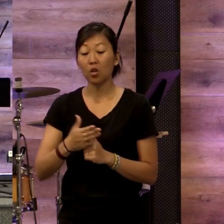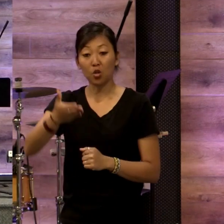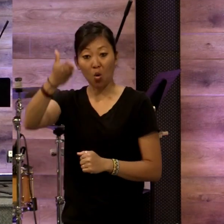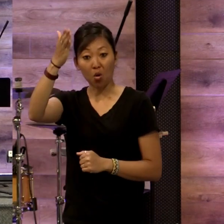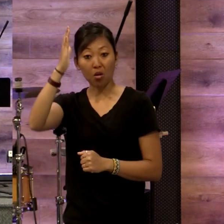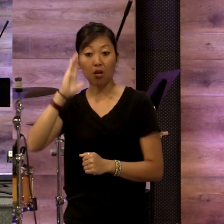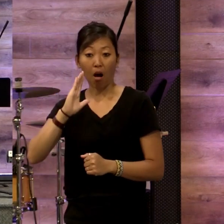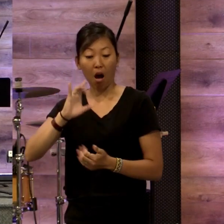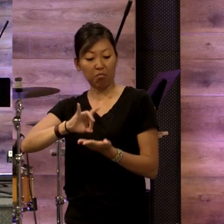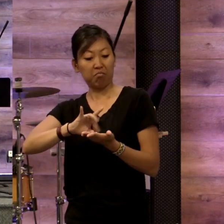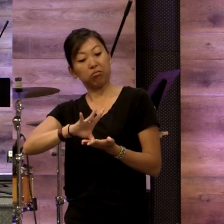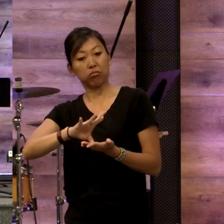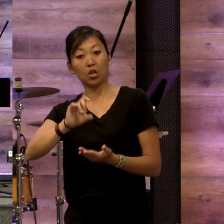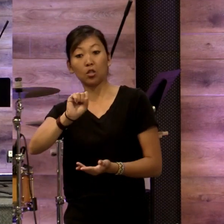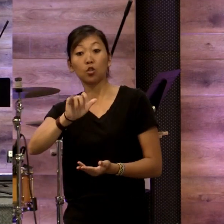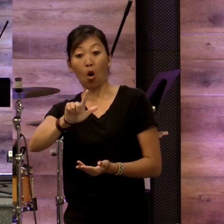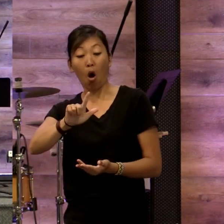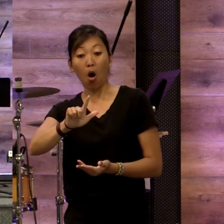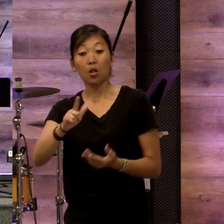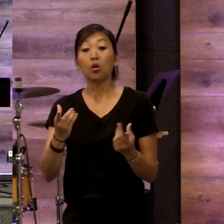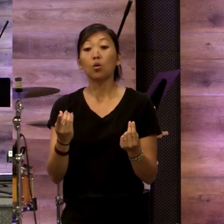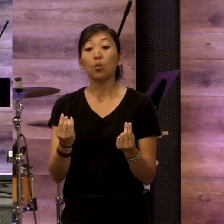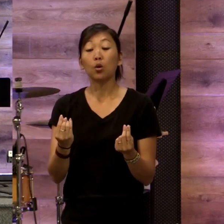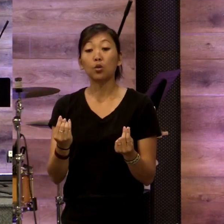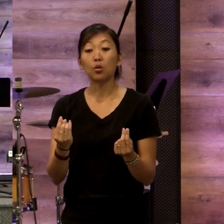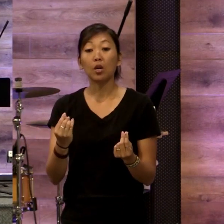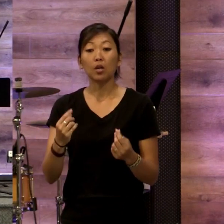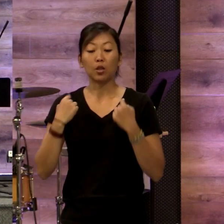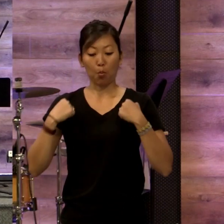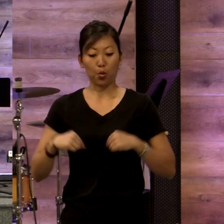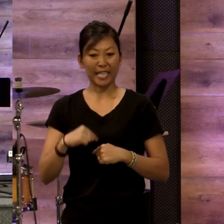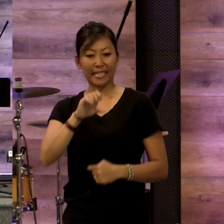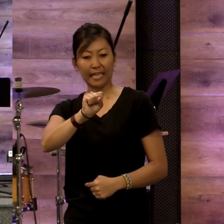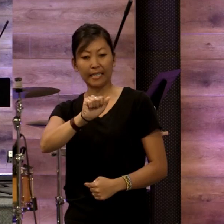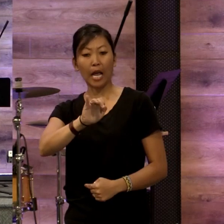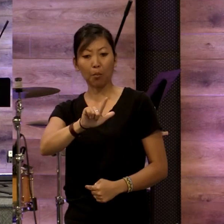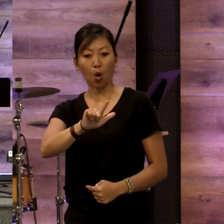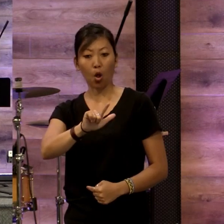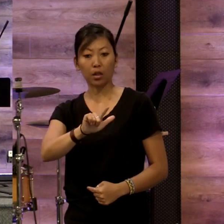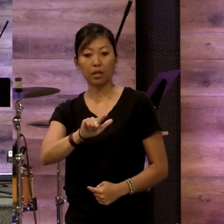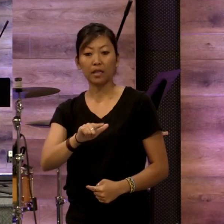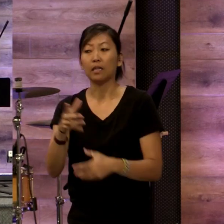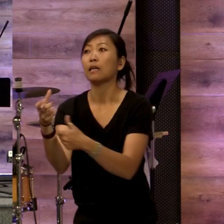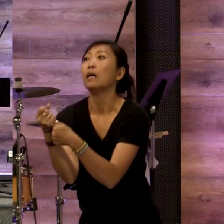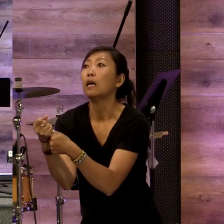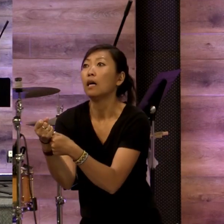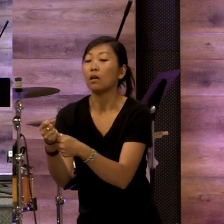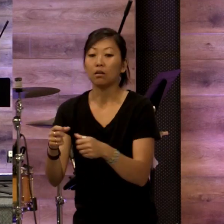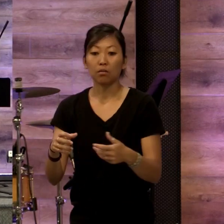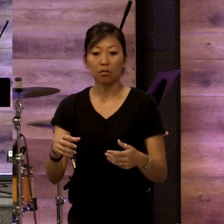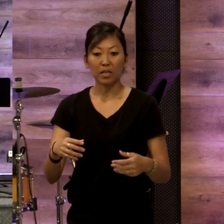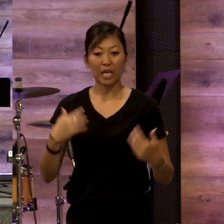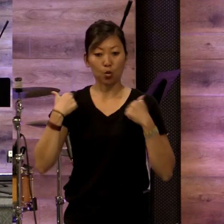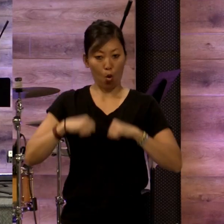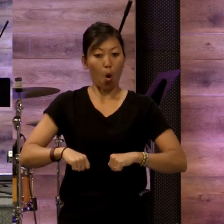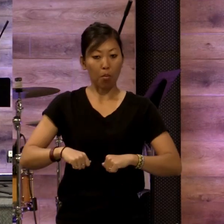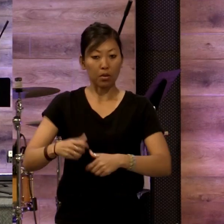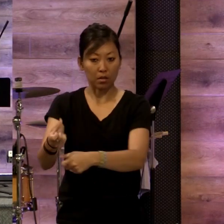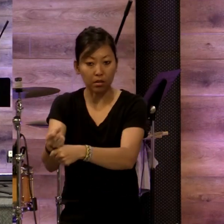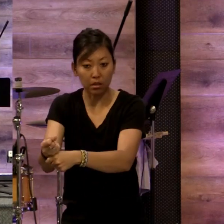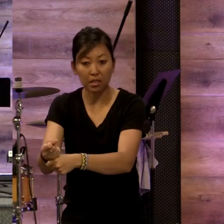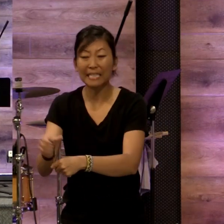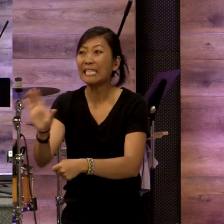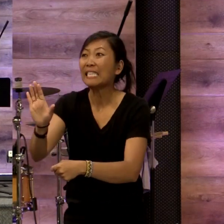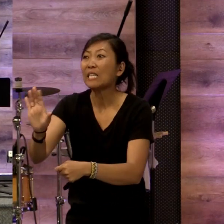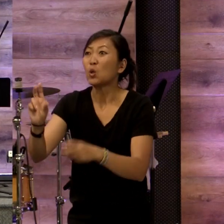him, Saul clings to the robe of Samuel, perhaps to curry favor, perhaps to get him to reverse the decision, but to